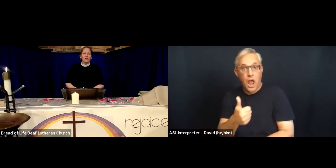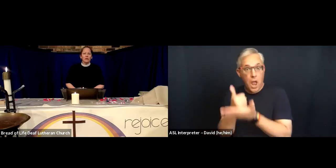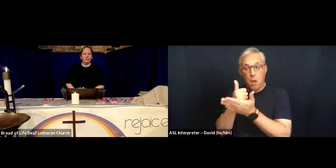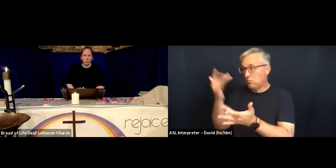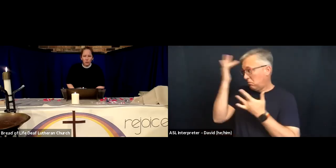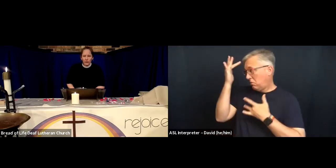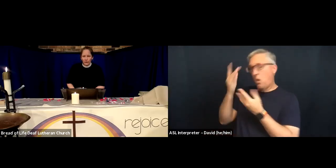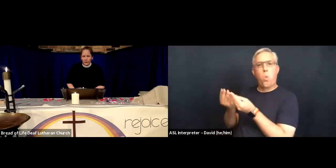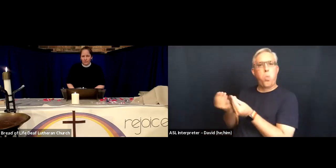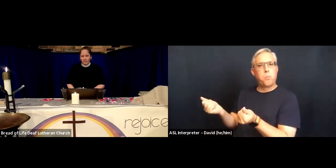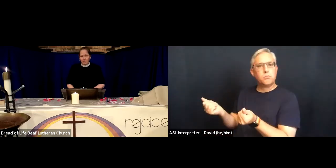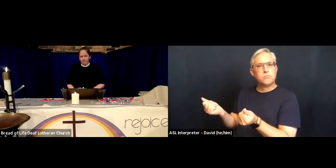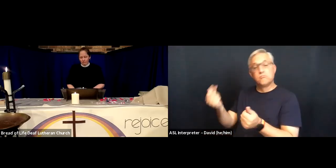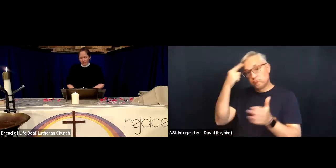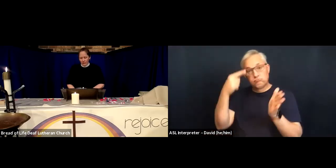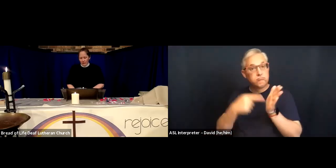I think of polio,